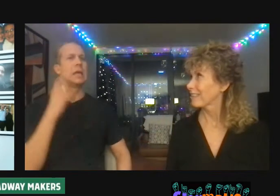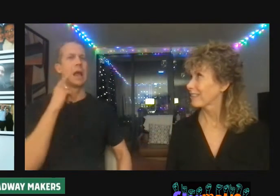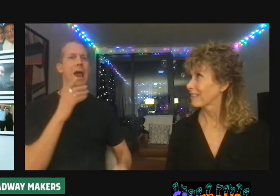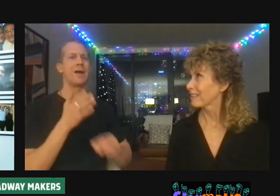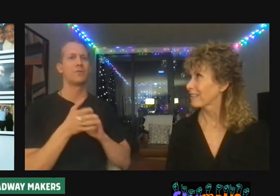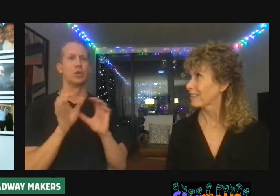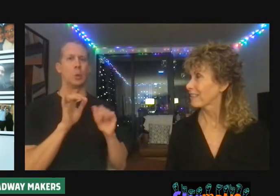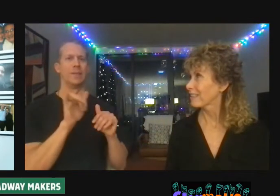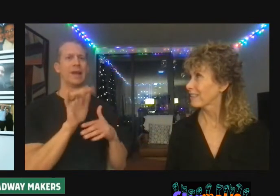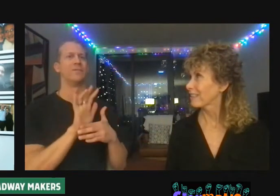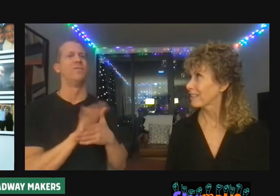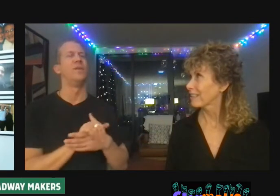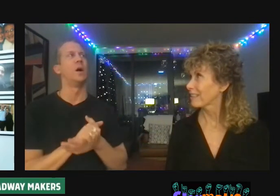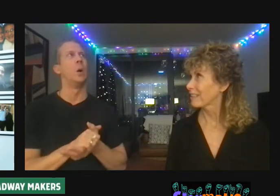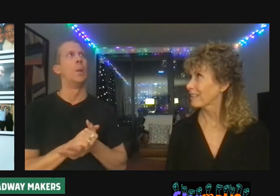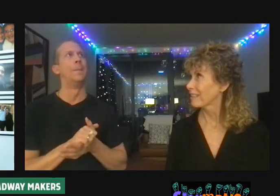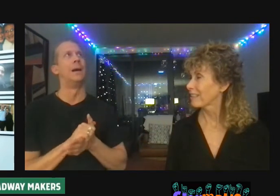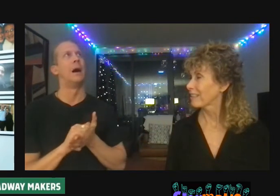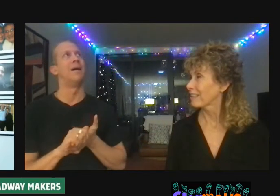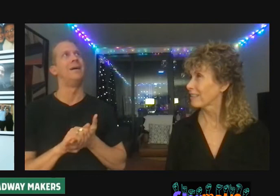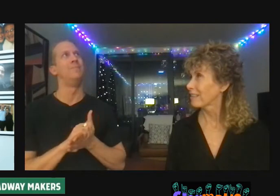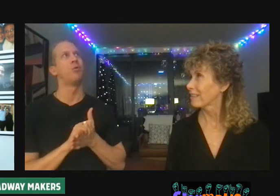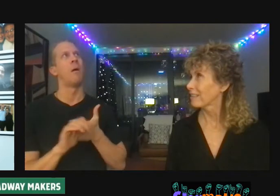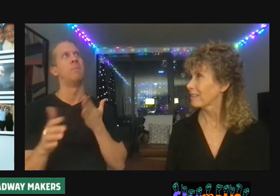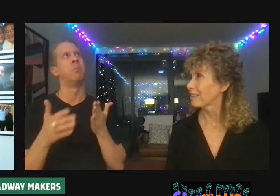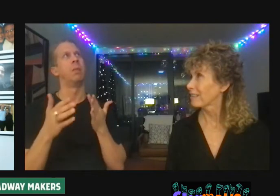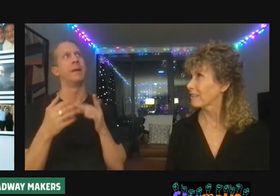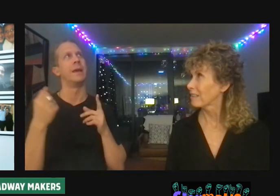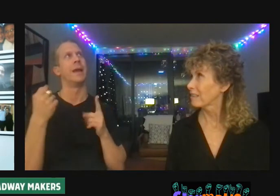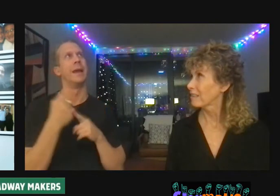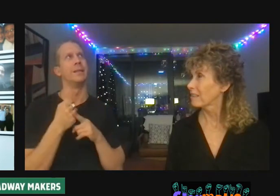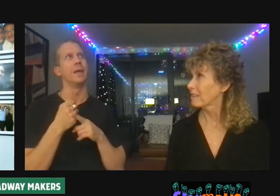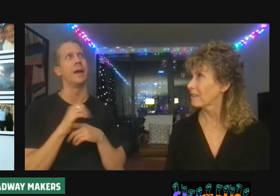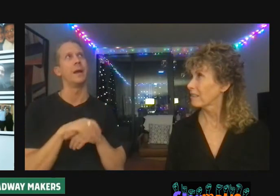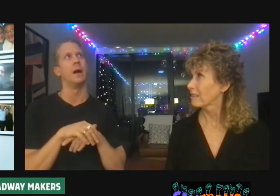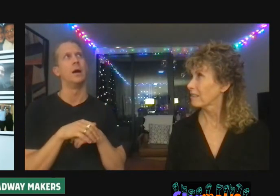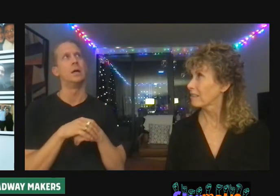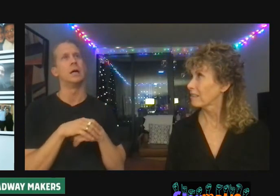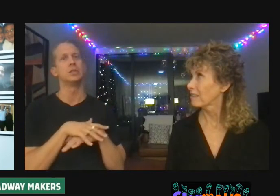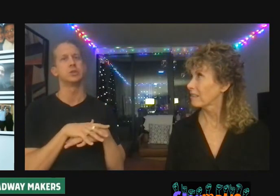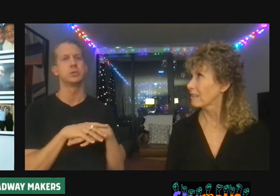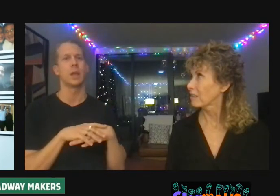I think after doing that film, I probably hit